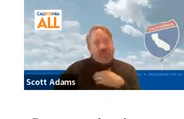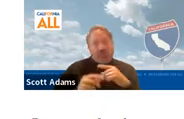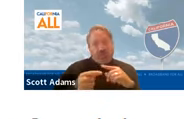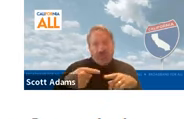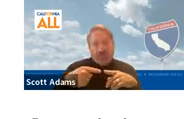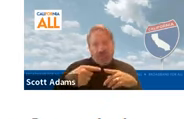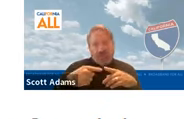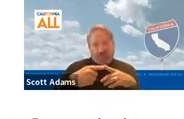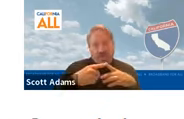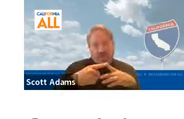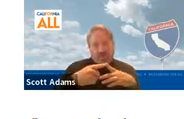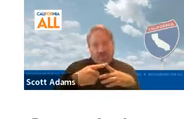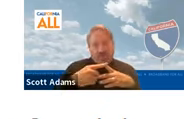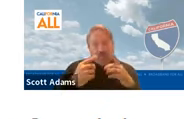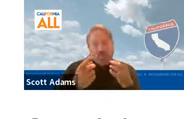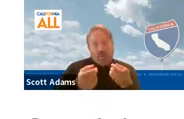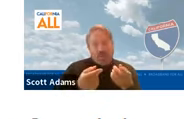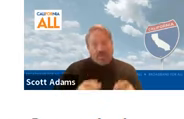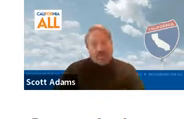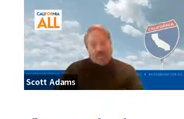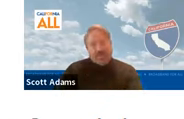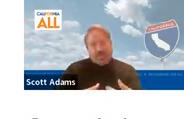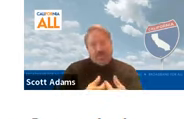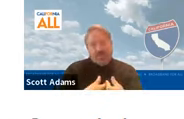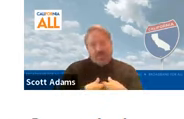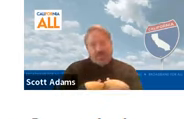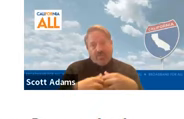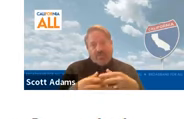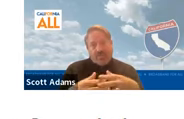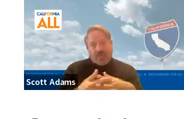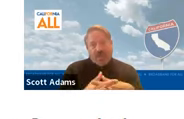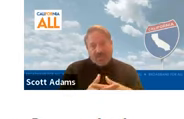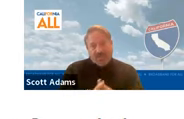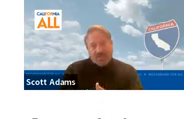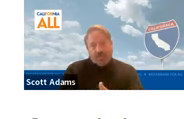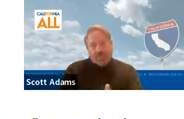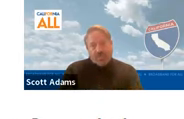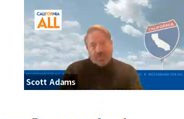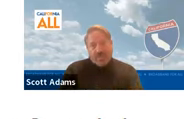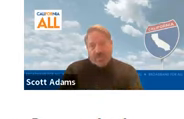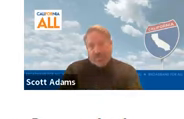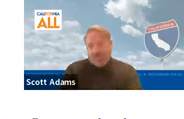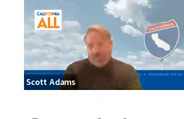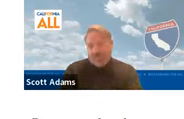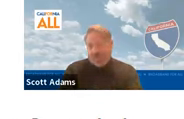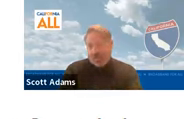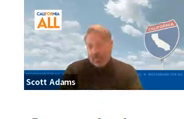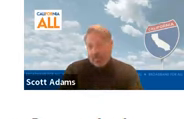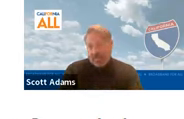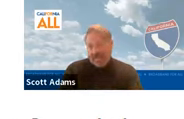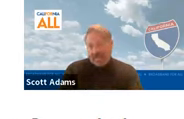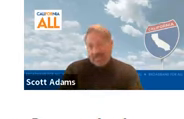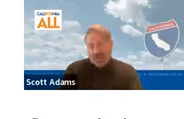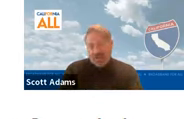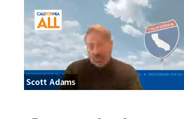think there's two things. One is that the digital equity survey that we're asking folks to promote now is going to be